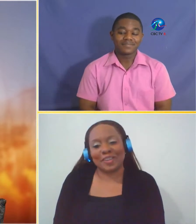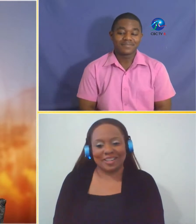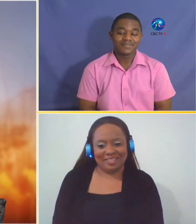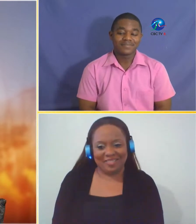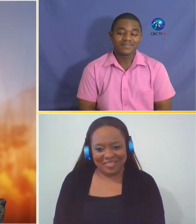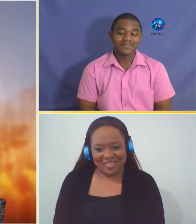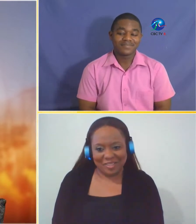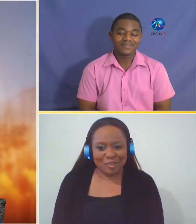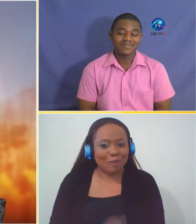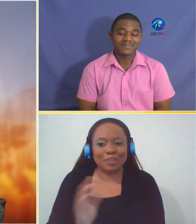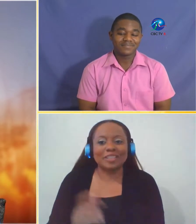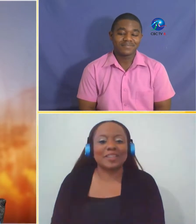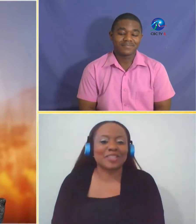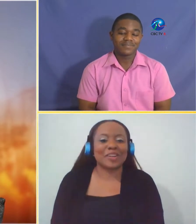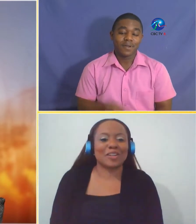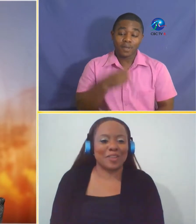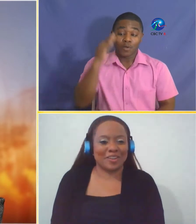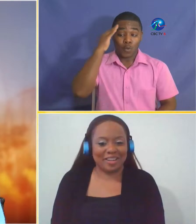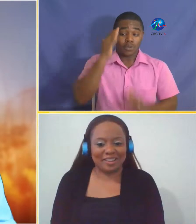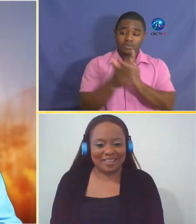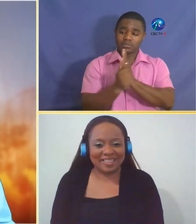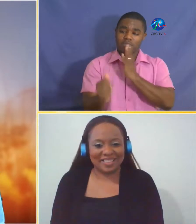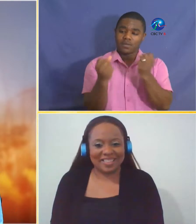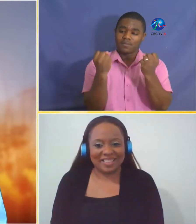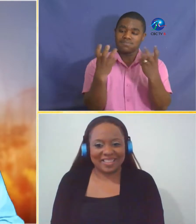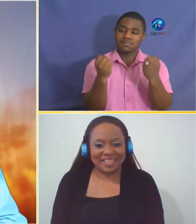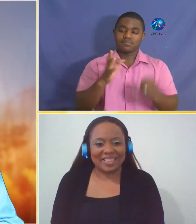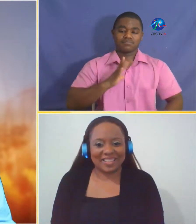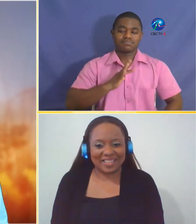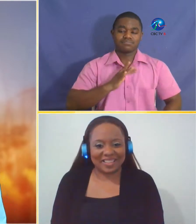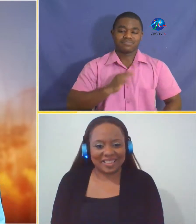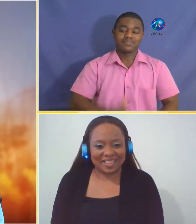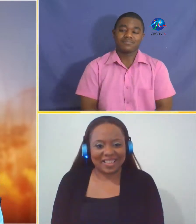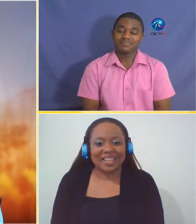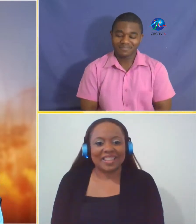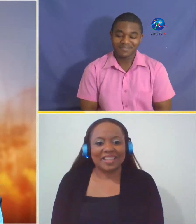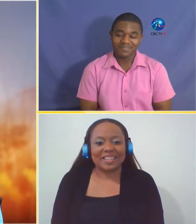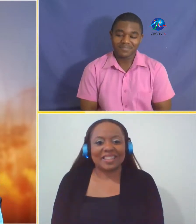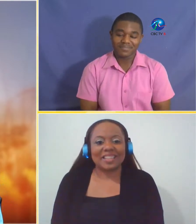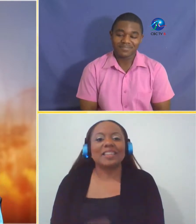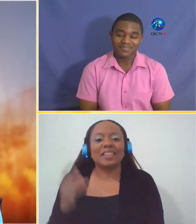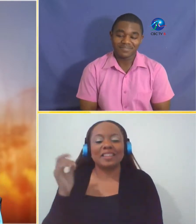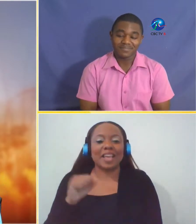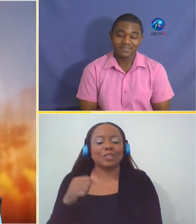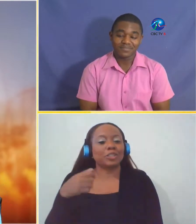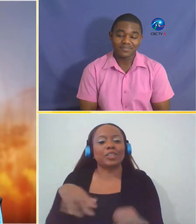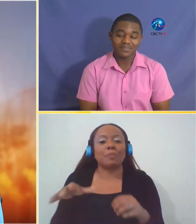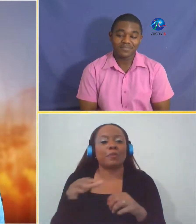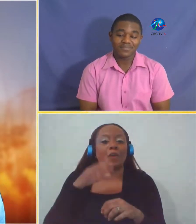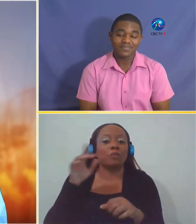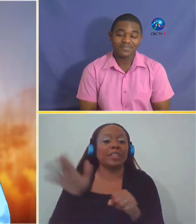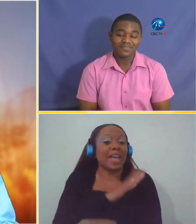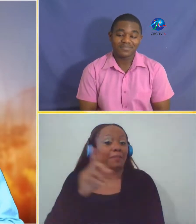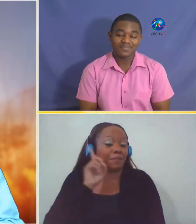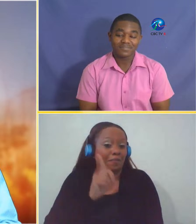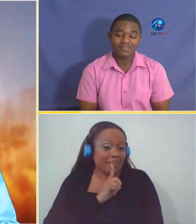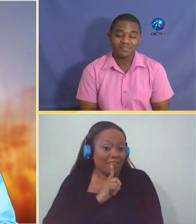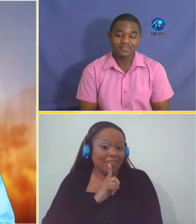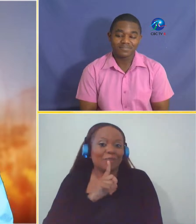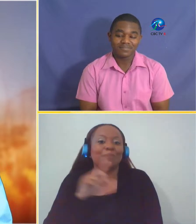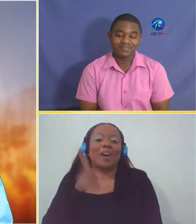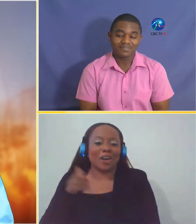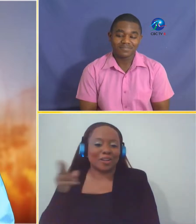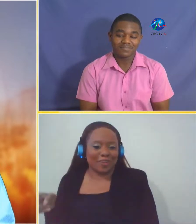She's hard of hearing. Not fully deaf, she's hard of hearing. Okay. So I would. So she's not profoundly